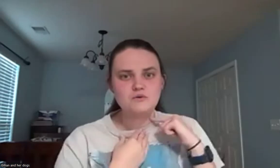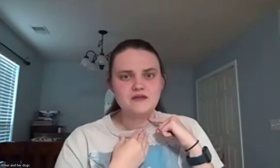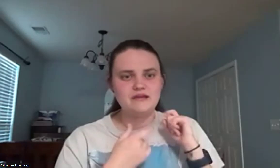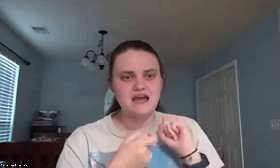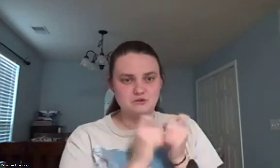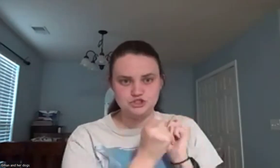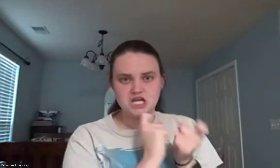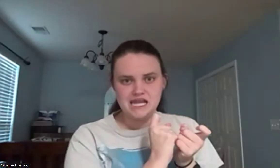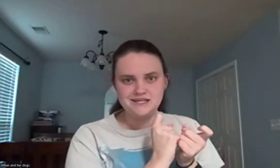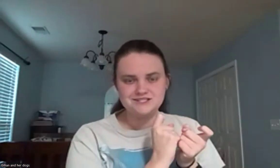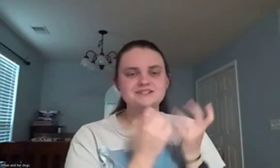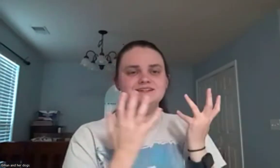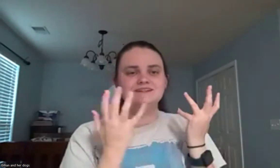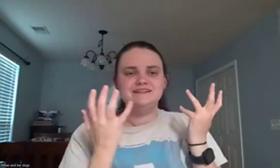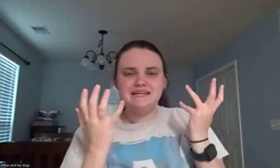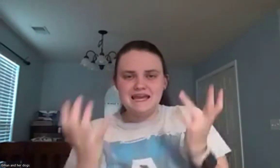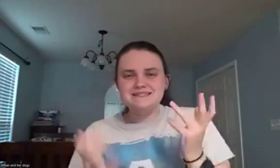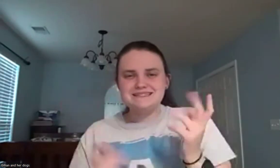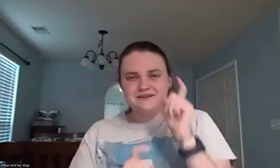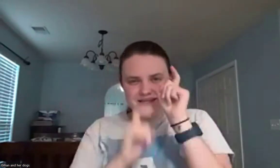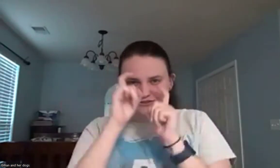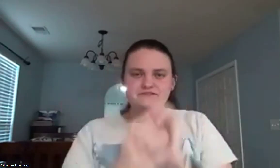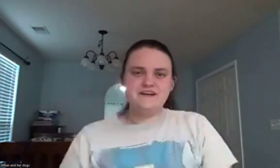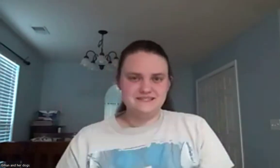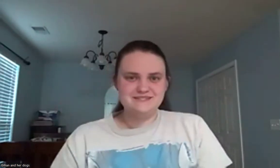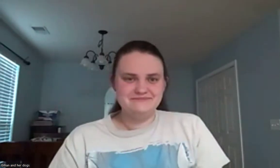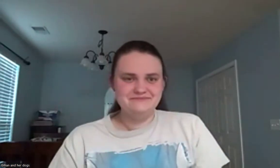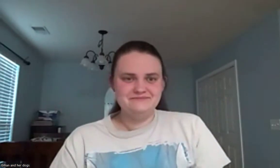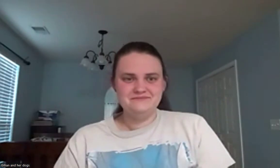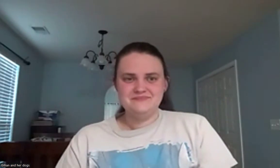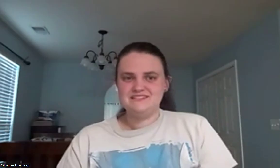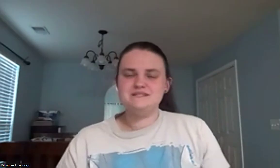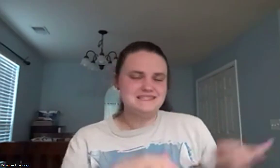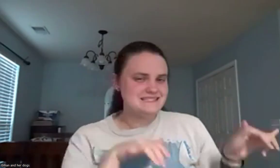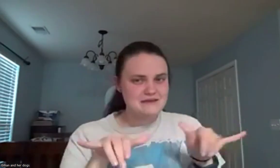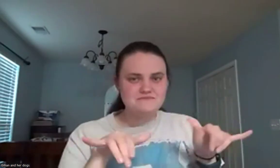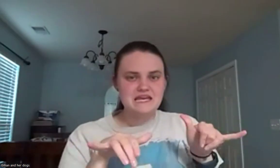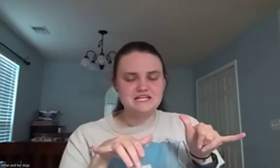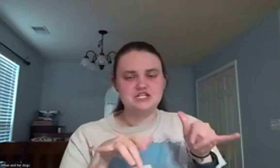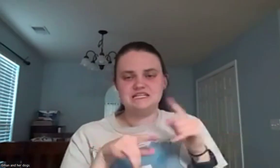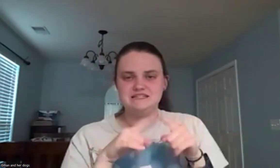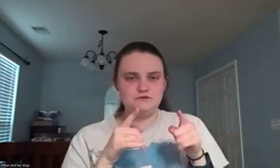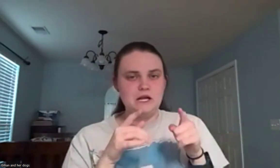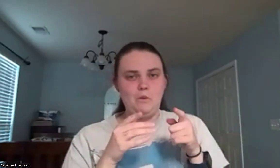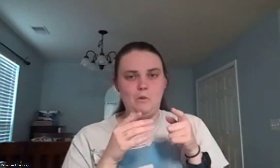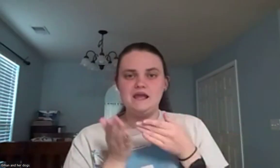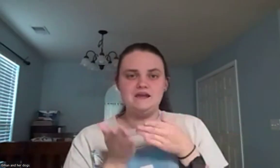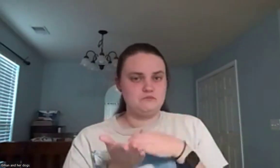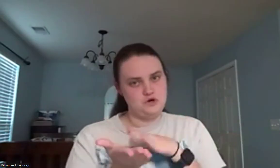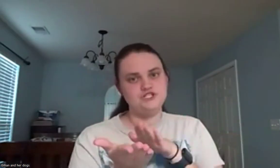that we have that will change. ASL is through your face. So it's the same thing. It's just a different way of approaching